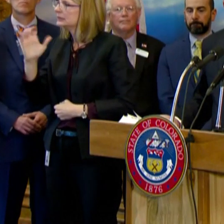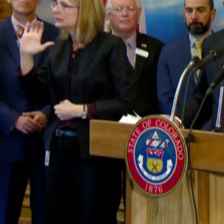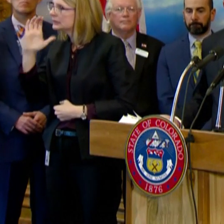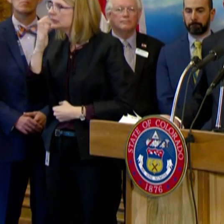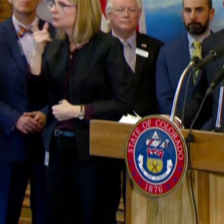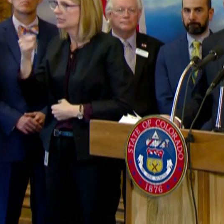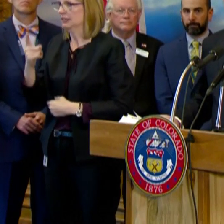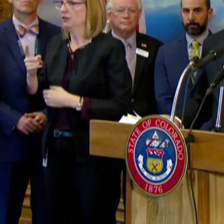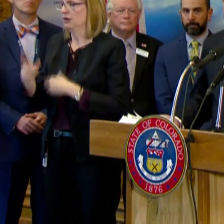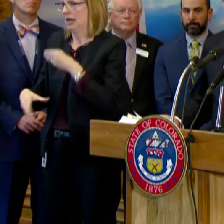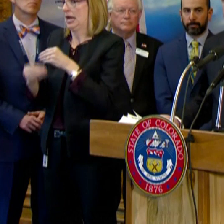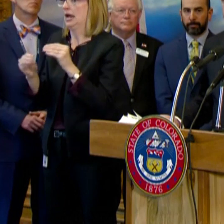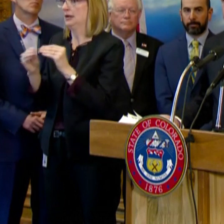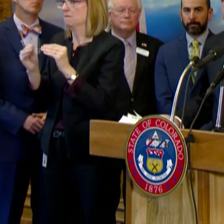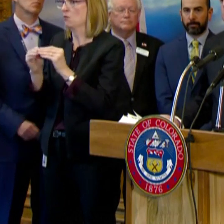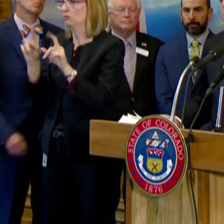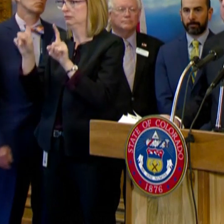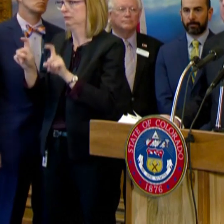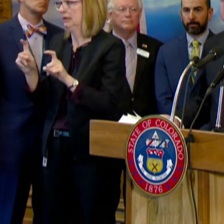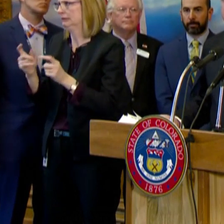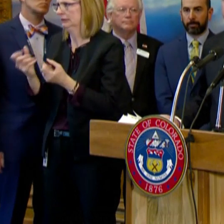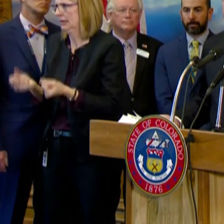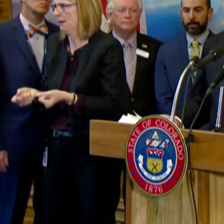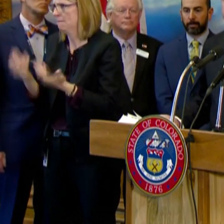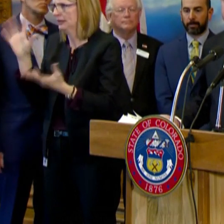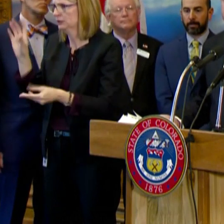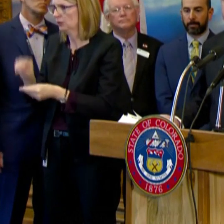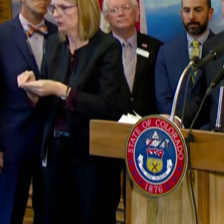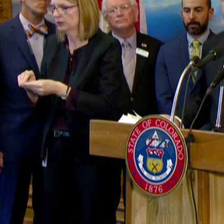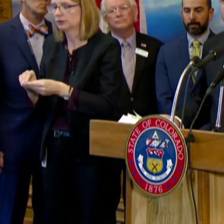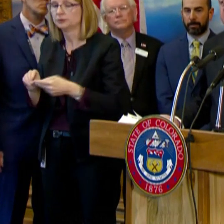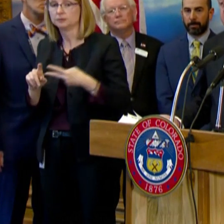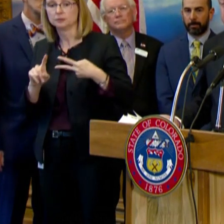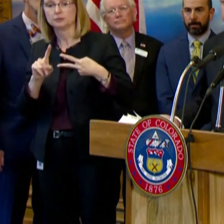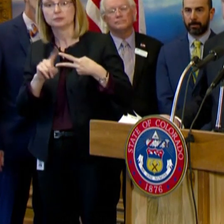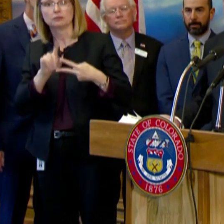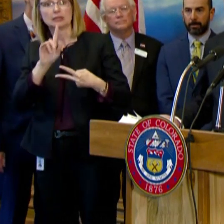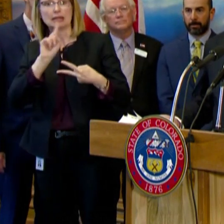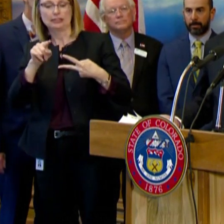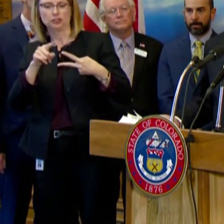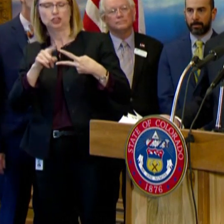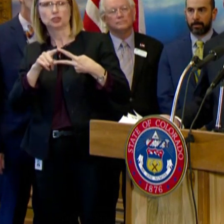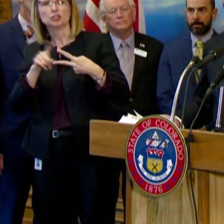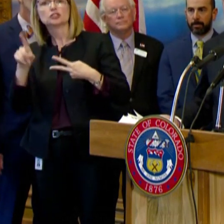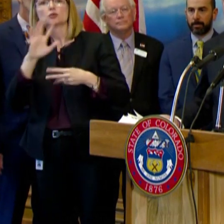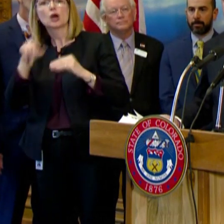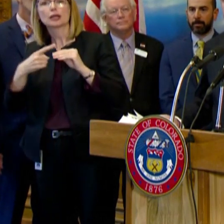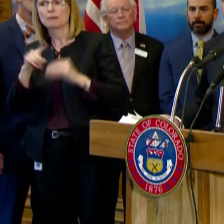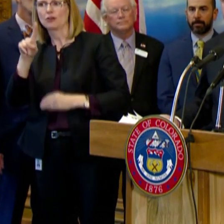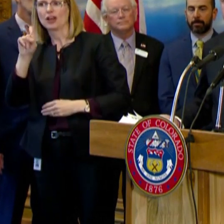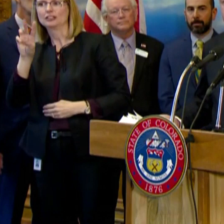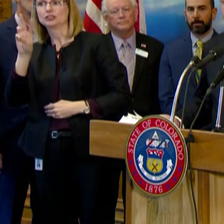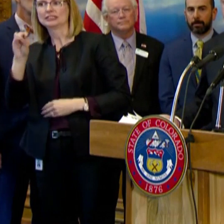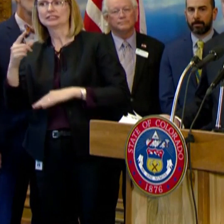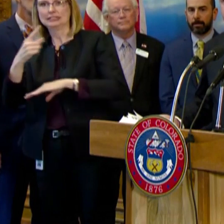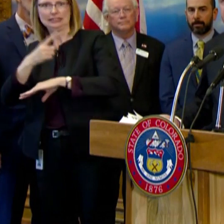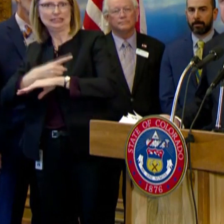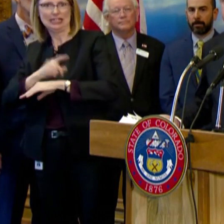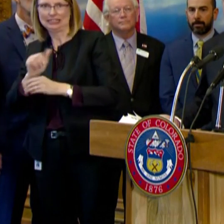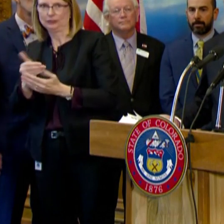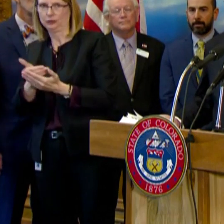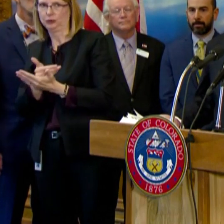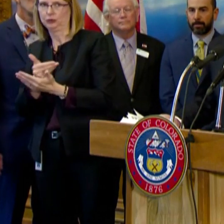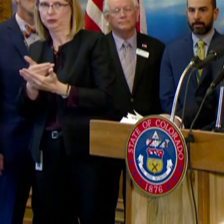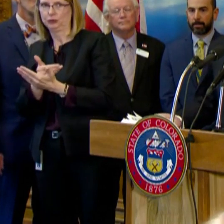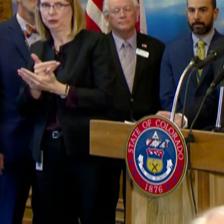that's taking place? So first of all, the capacity for the 160-day is new. Up until that was in